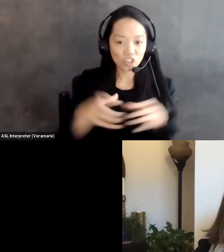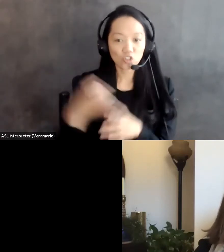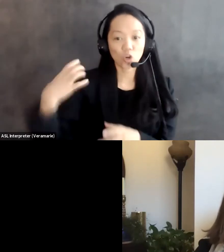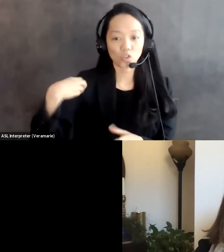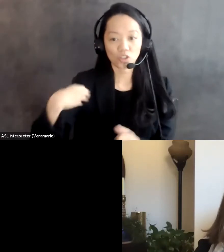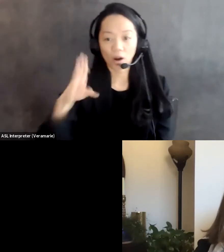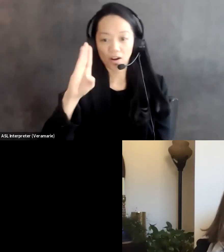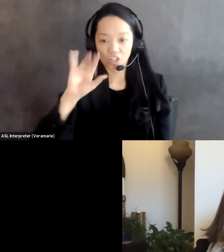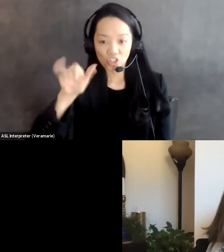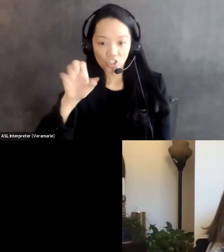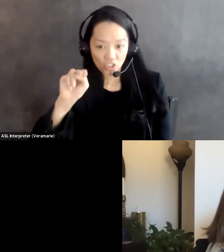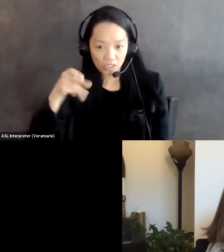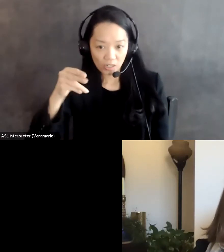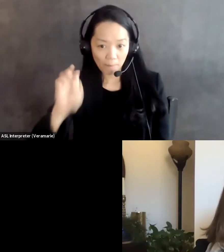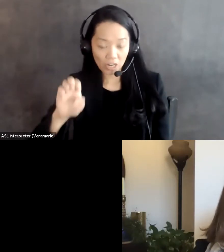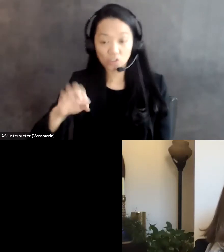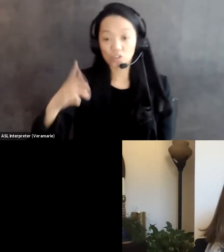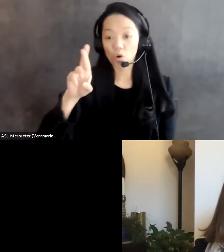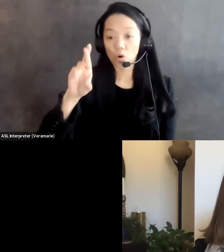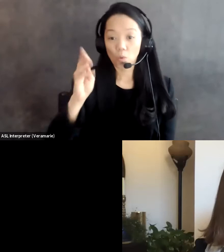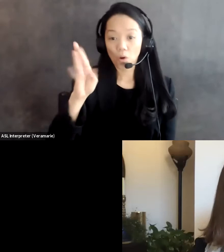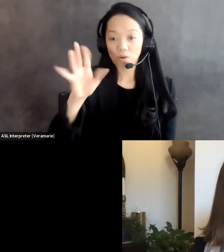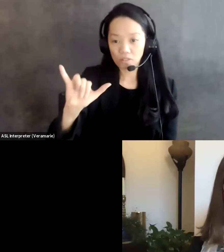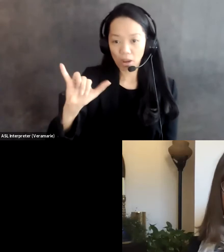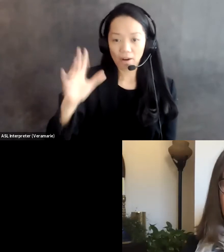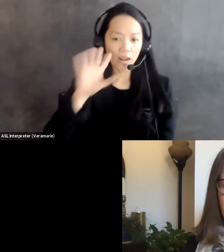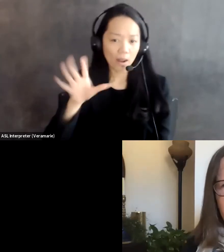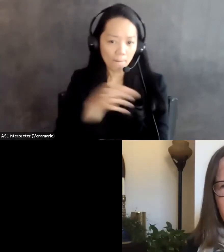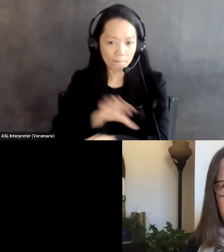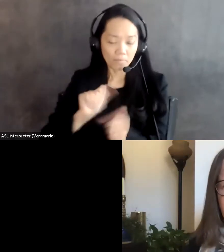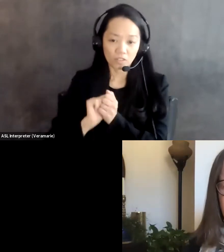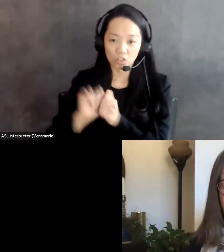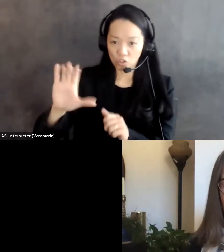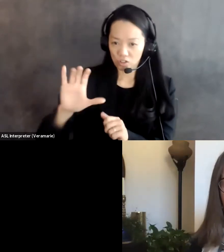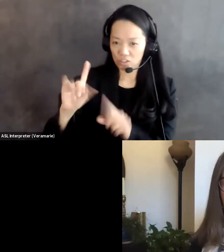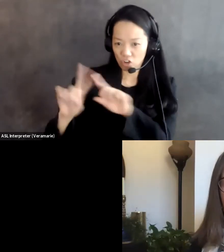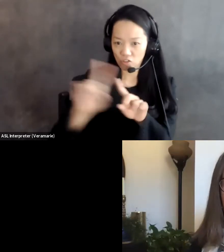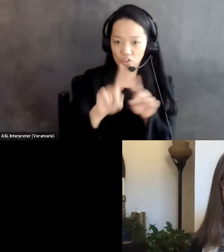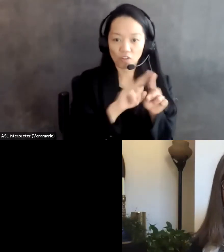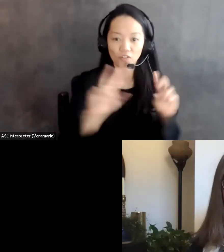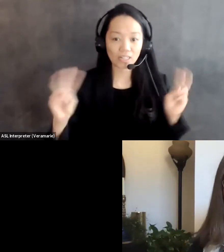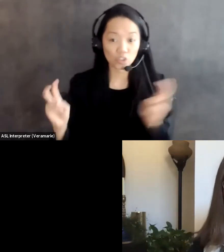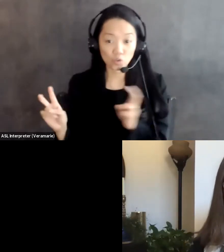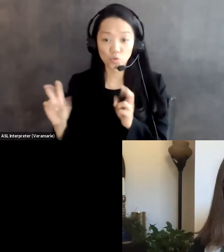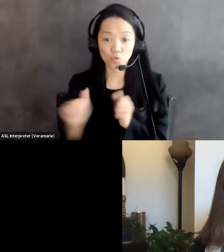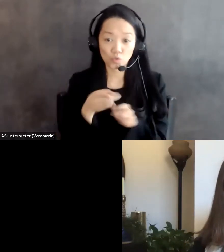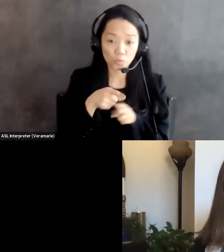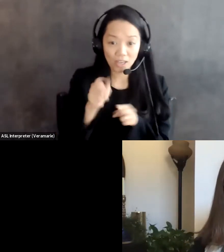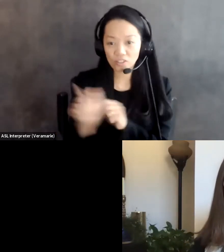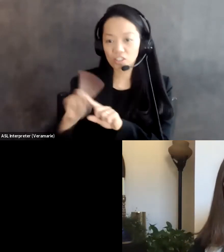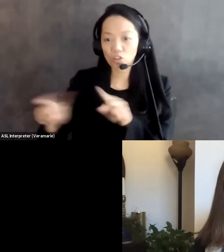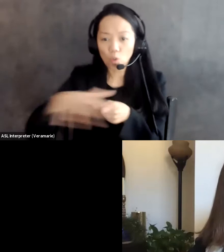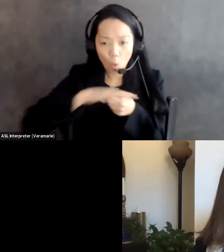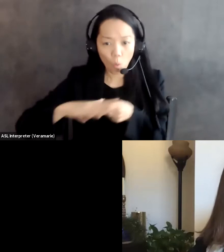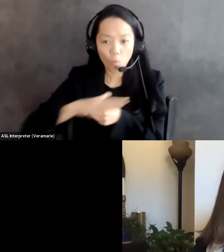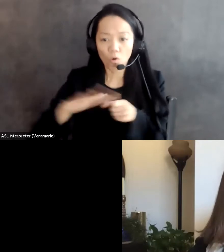members Jean Pierce and Rosemary Heilemann, and powered by 25 issue specialists, along with local leaguers from around the state.